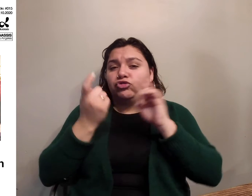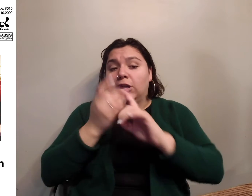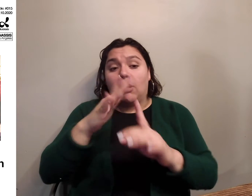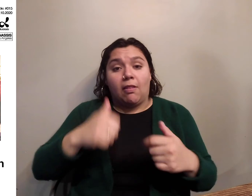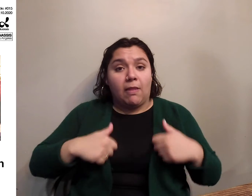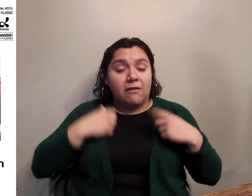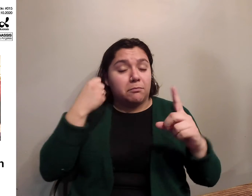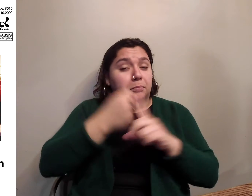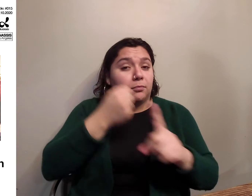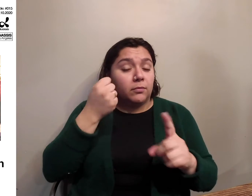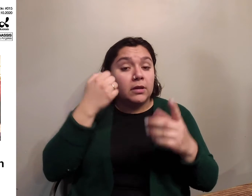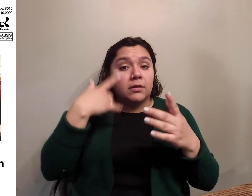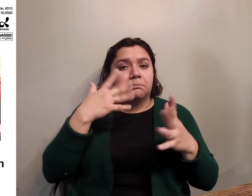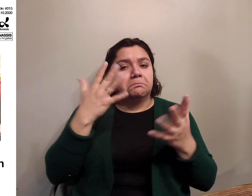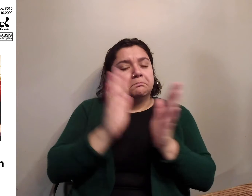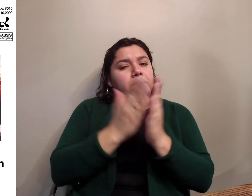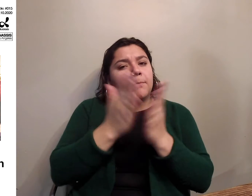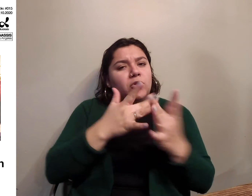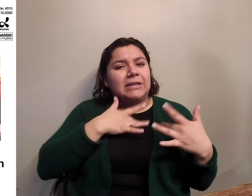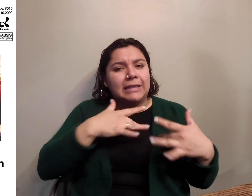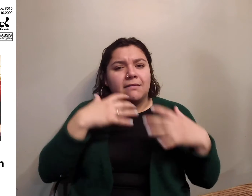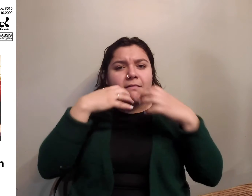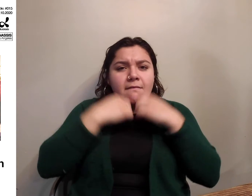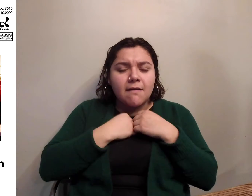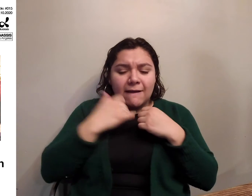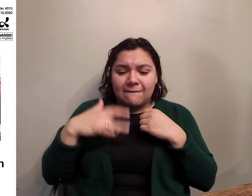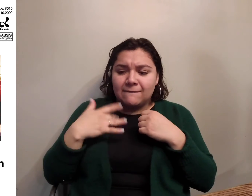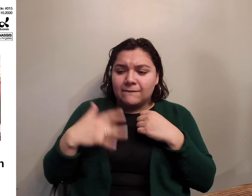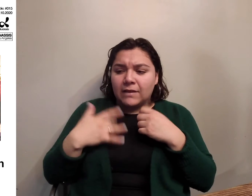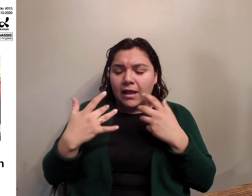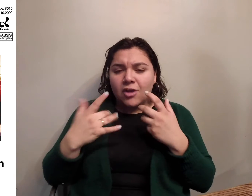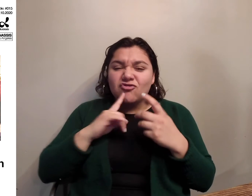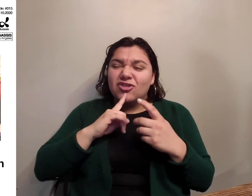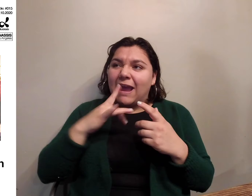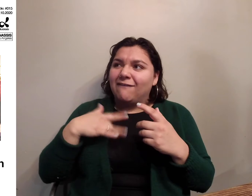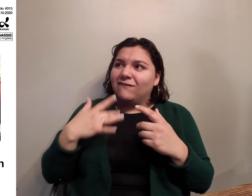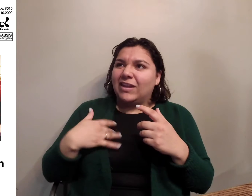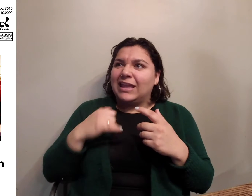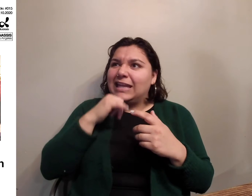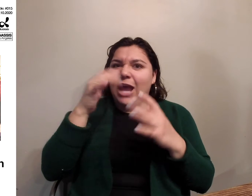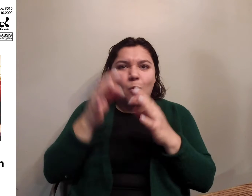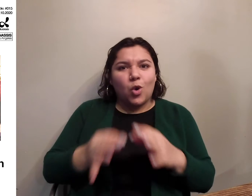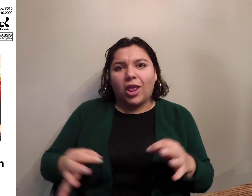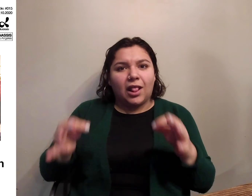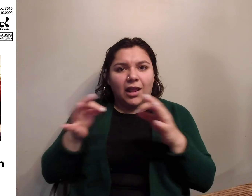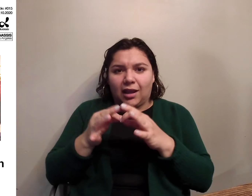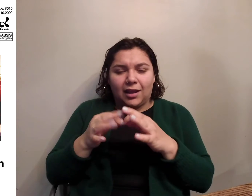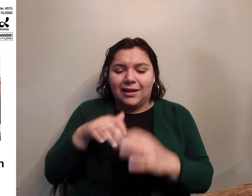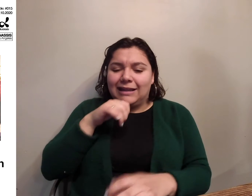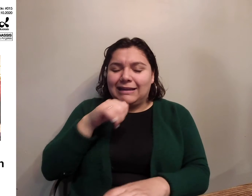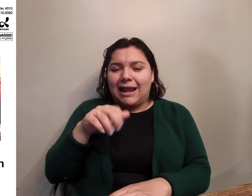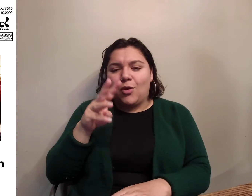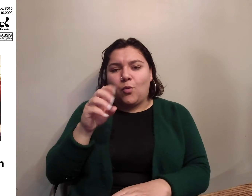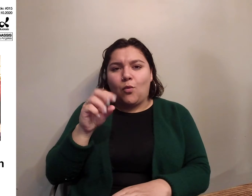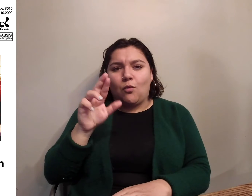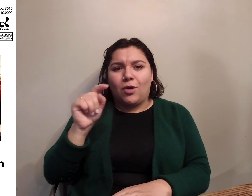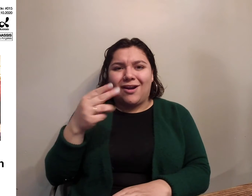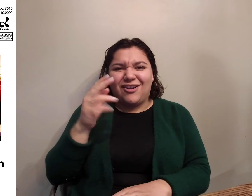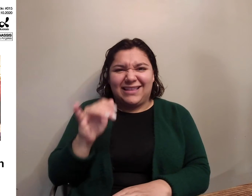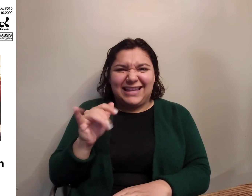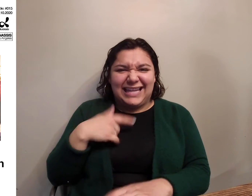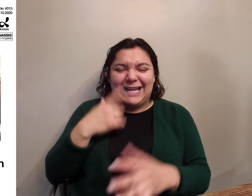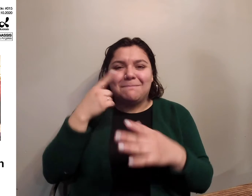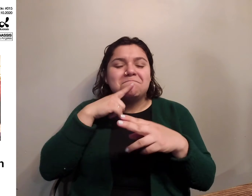he cherishes. It makes me feel very unworthy, actually. A lot of these books he mentions, I just have no